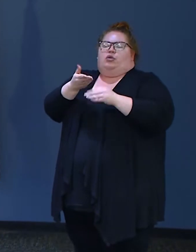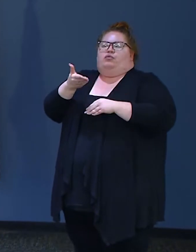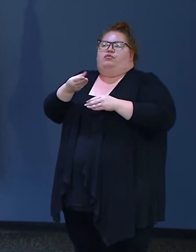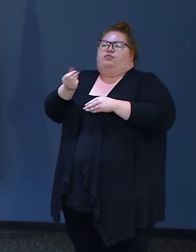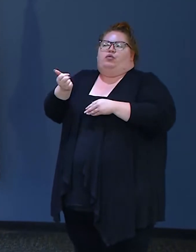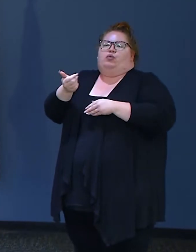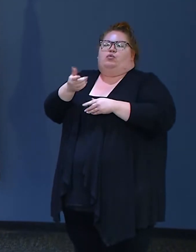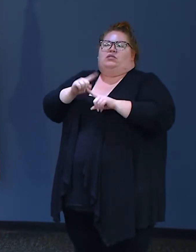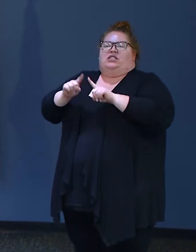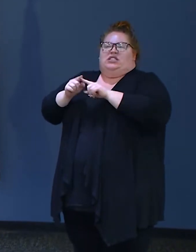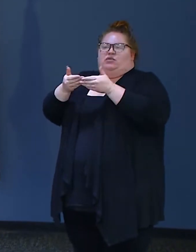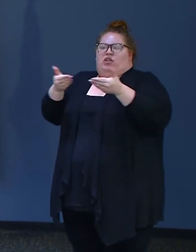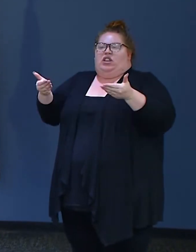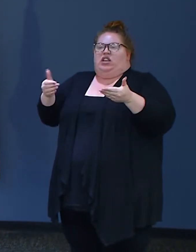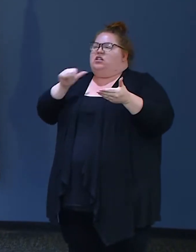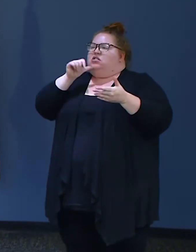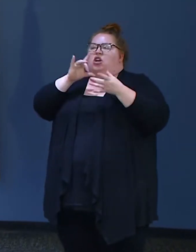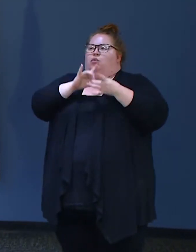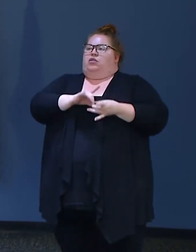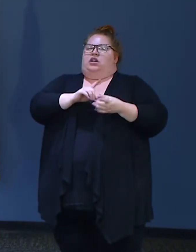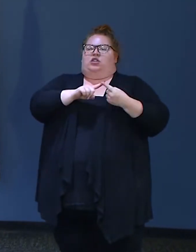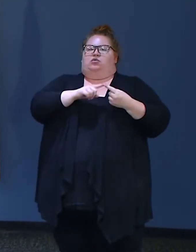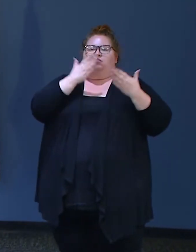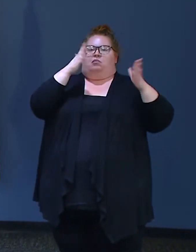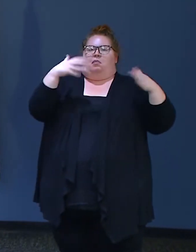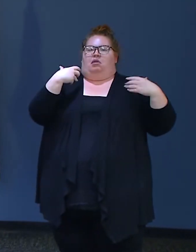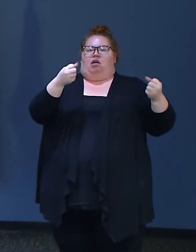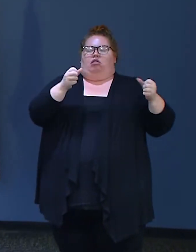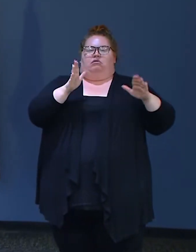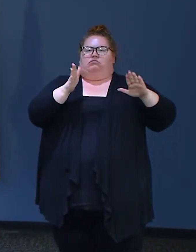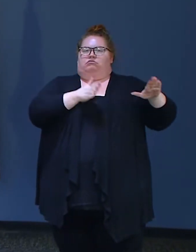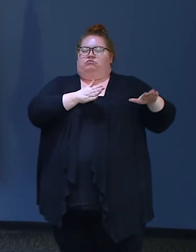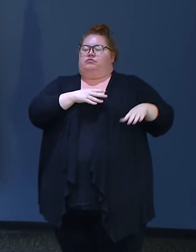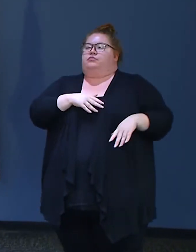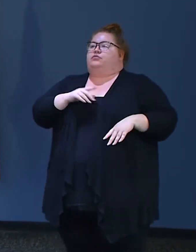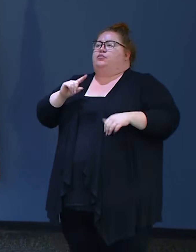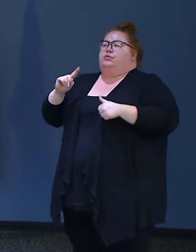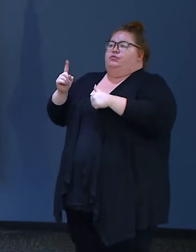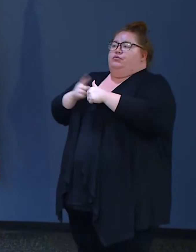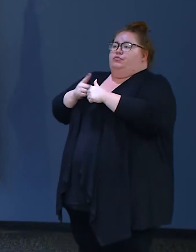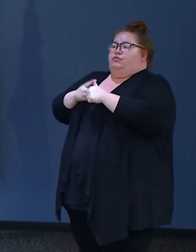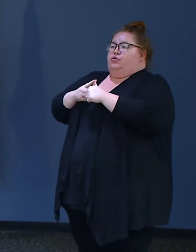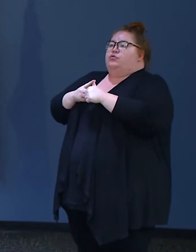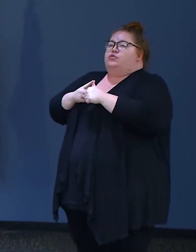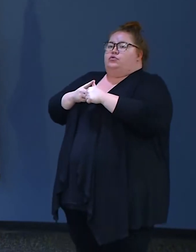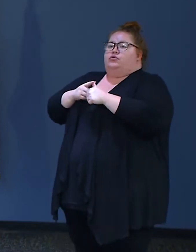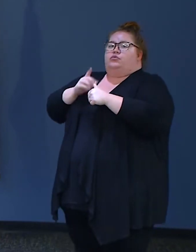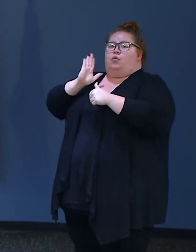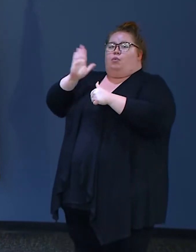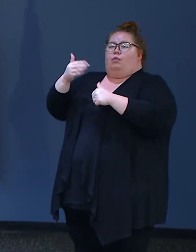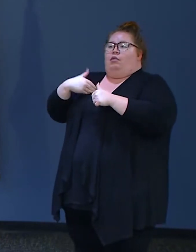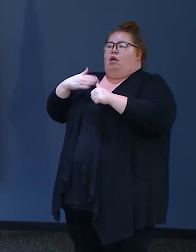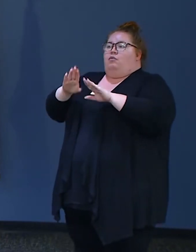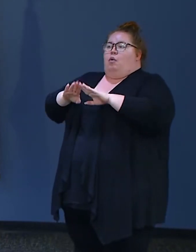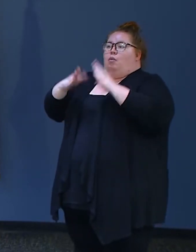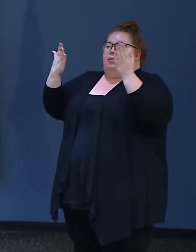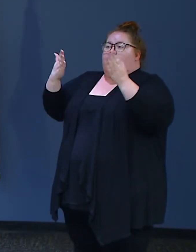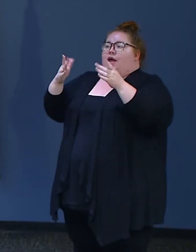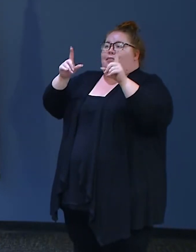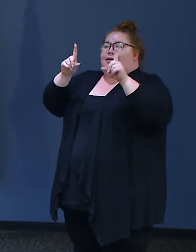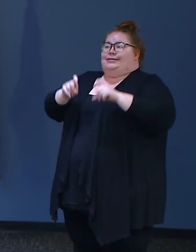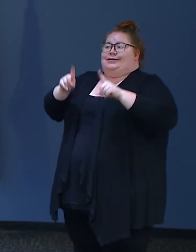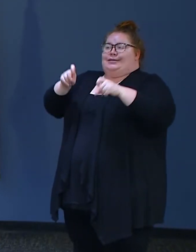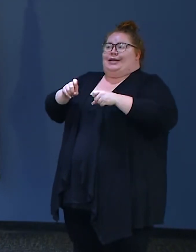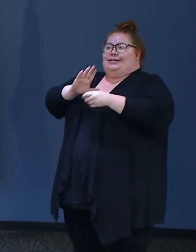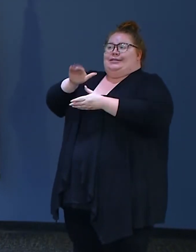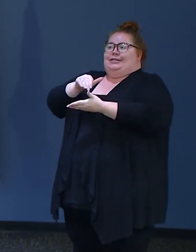wholly public health related. They are more countywide in nature. So the first of those is opening up testing centers for